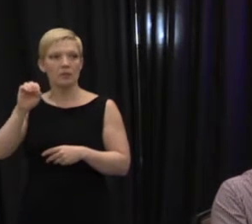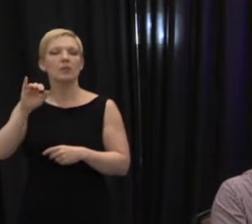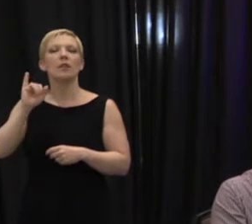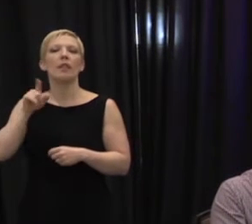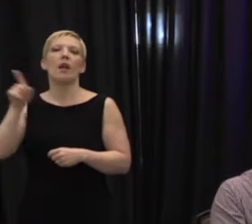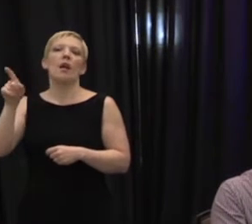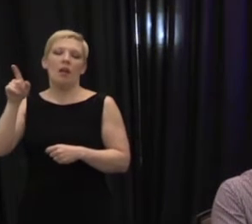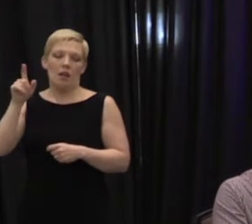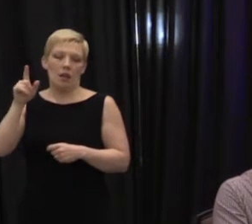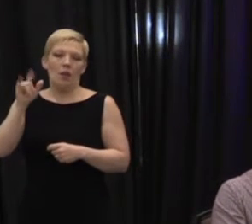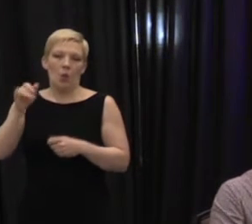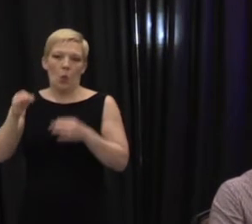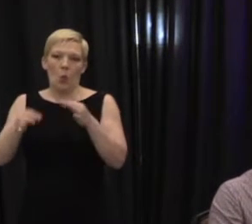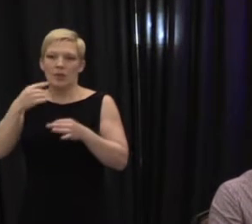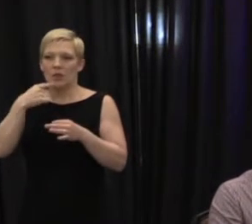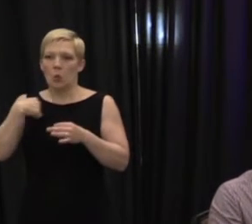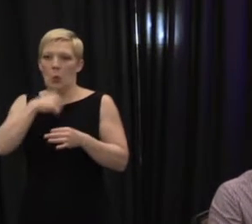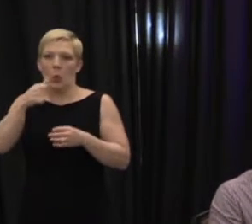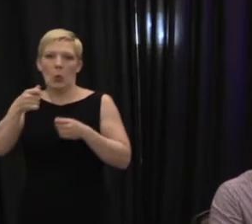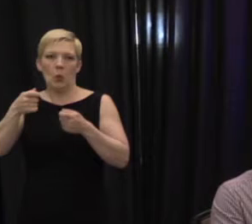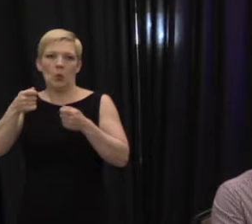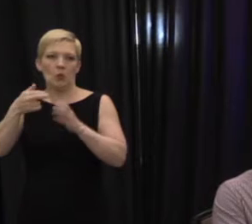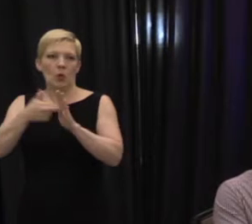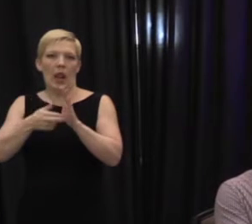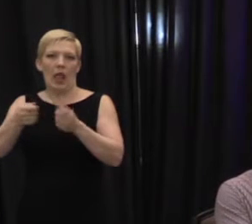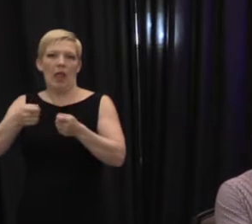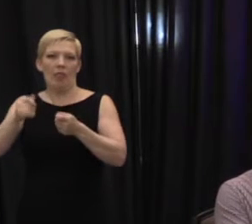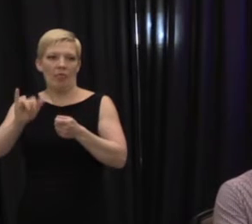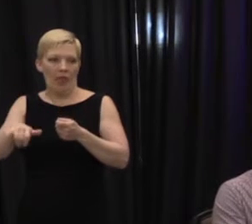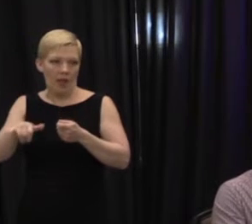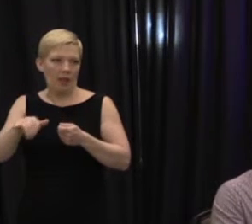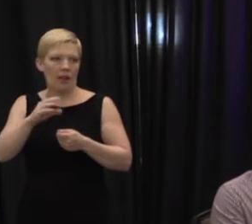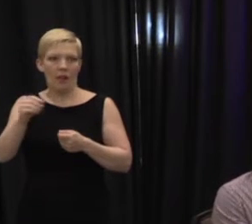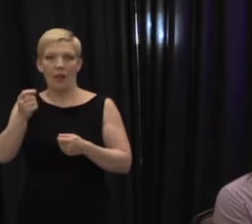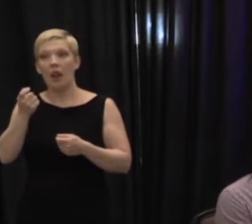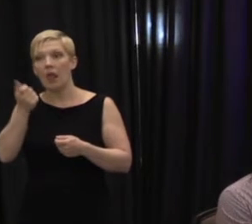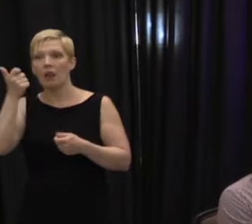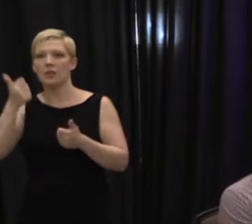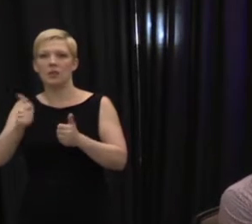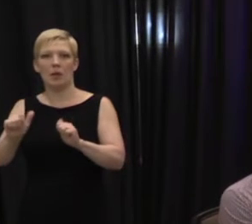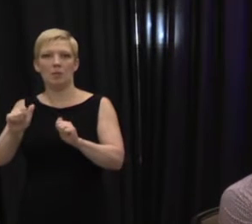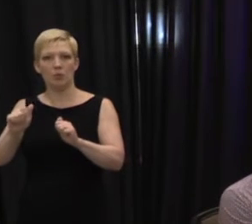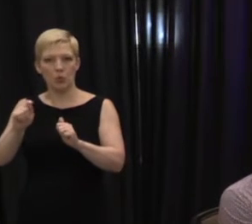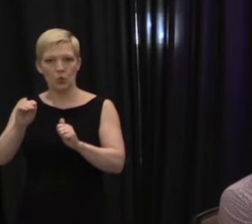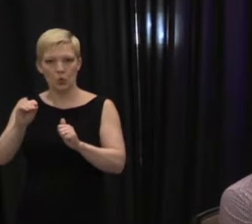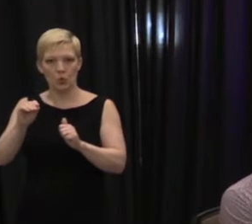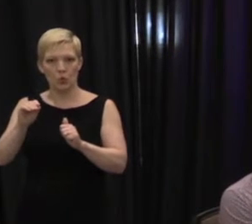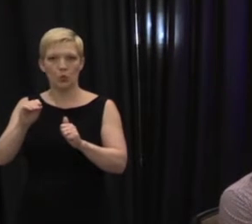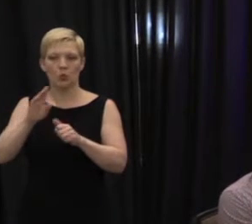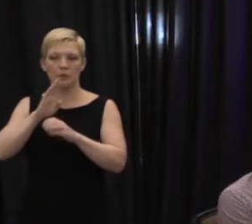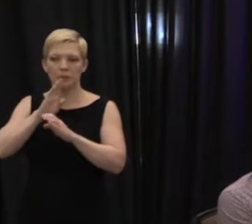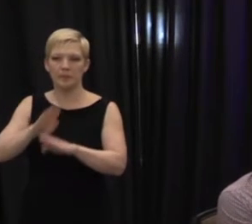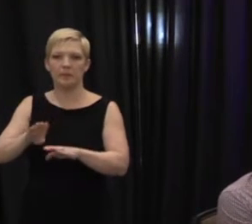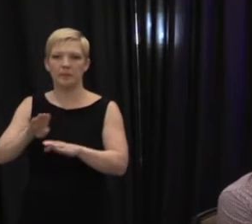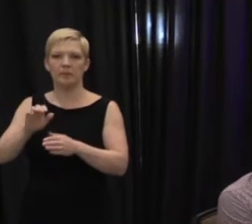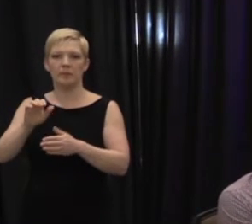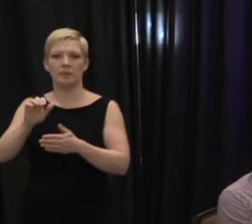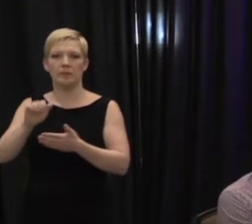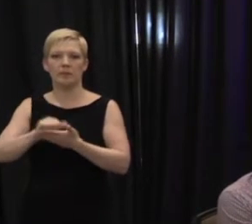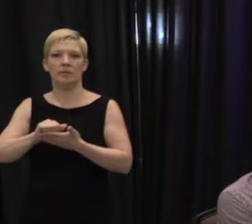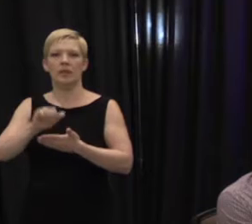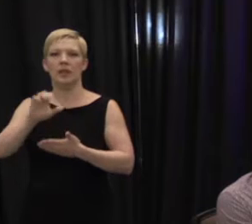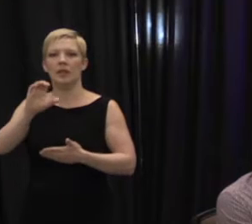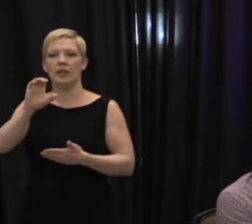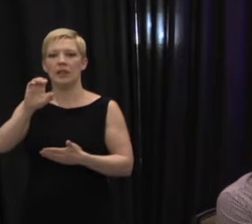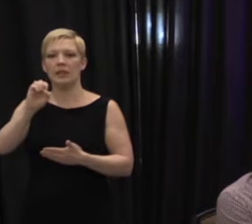that can be regulated, so there's really very little attempt to do so, although it's not entirely, not something that's